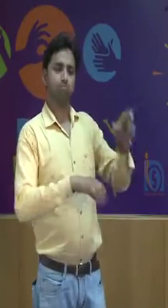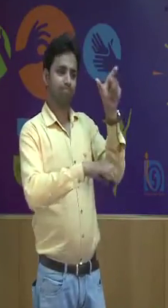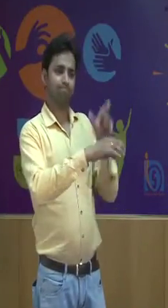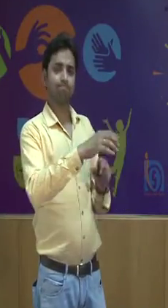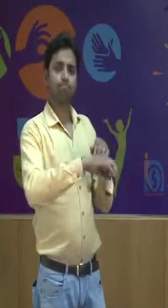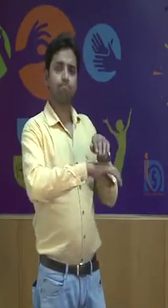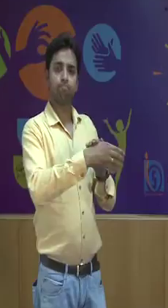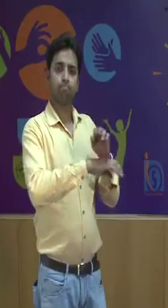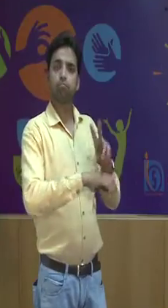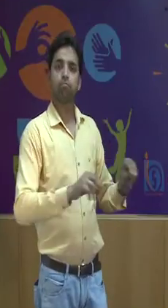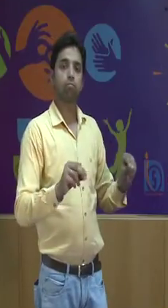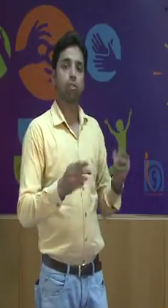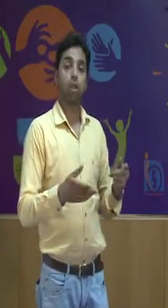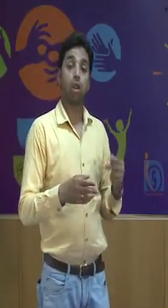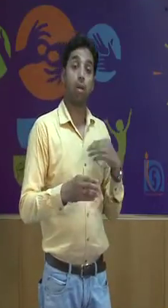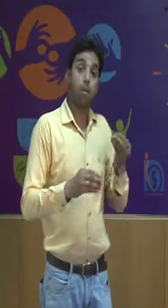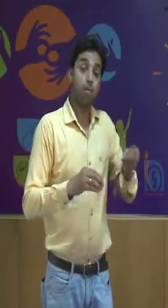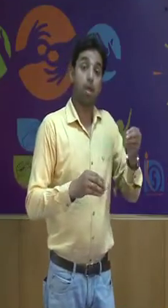than those in Greece and Rome.